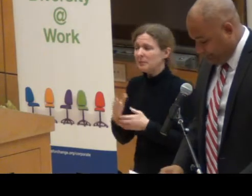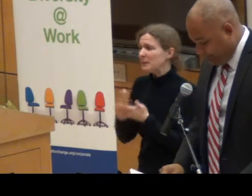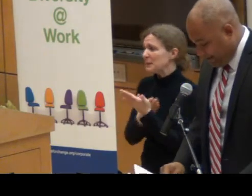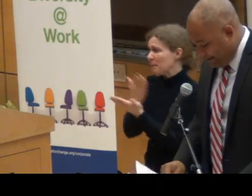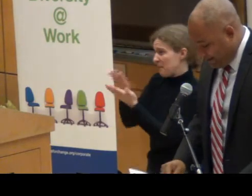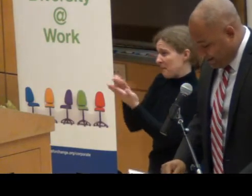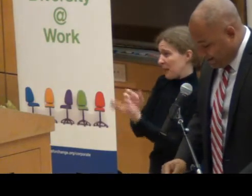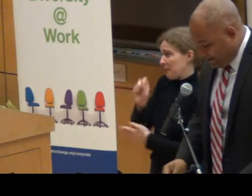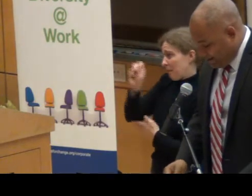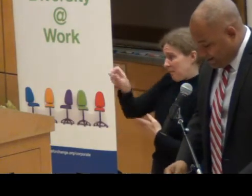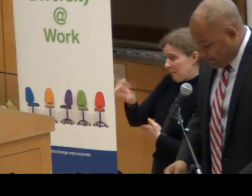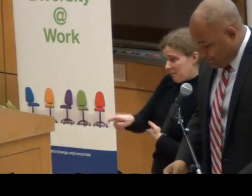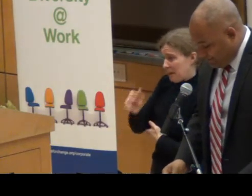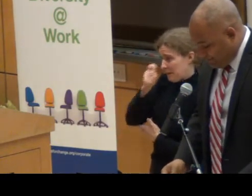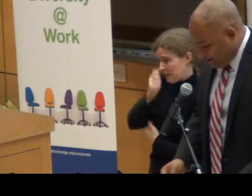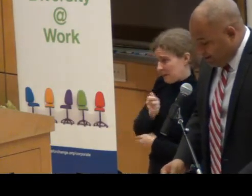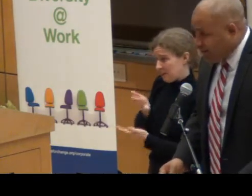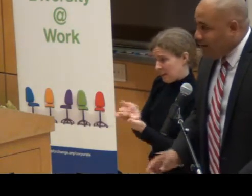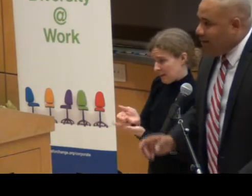facts.